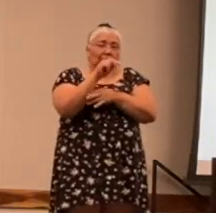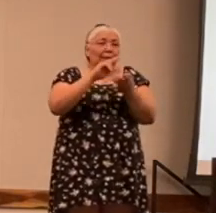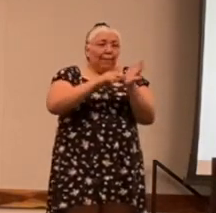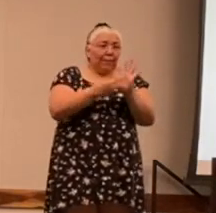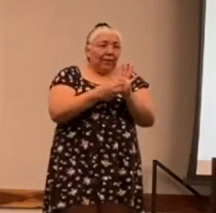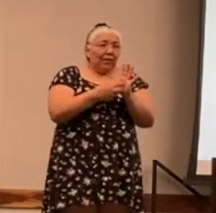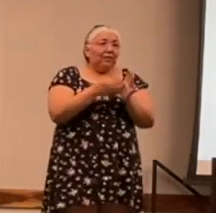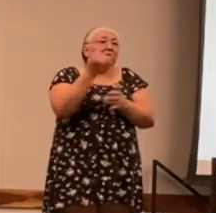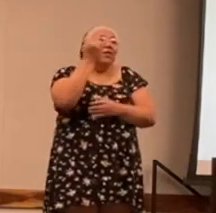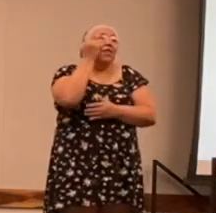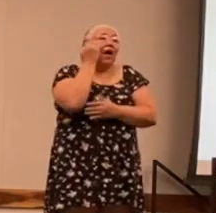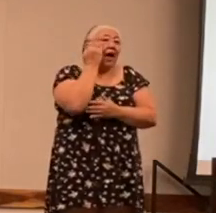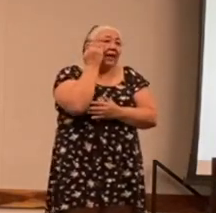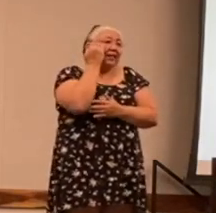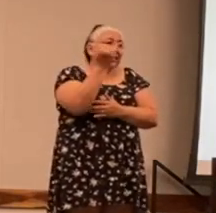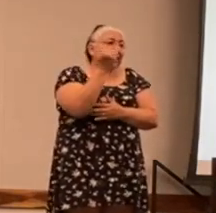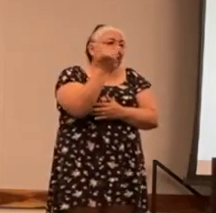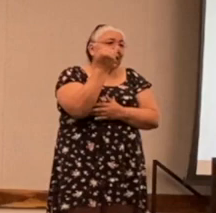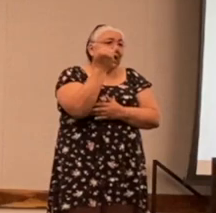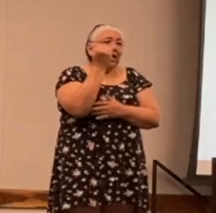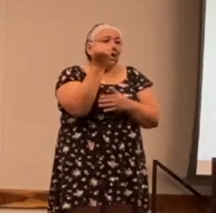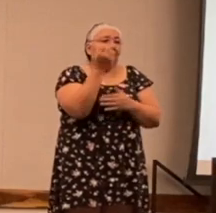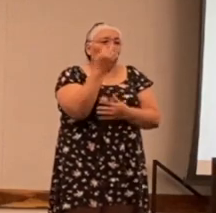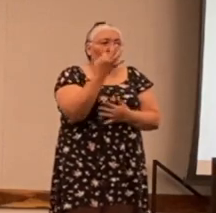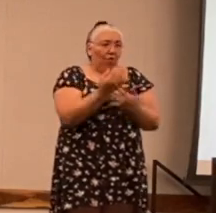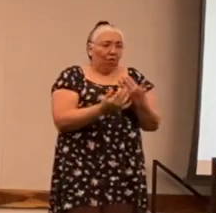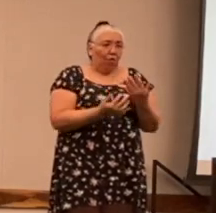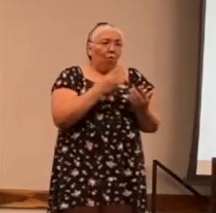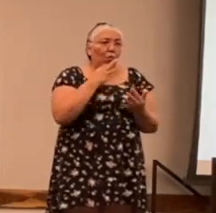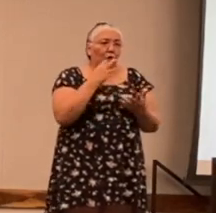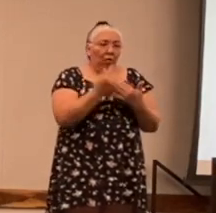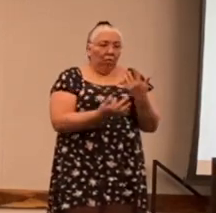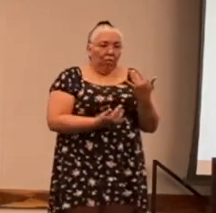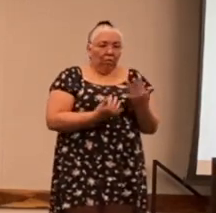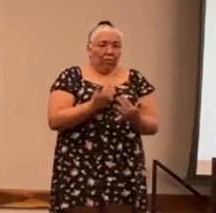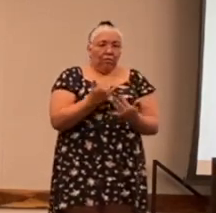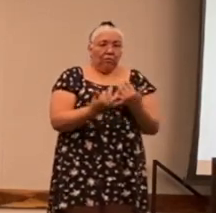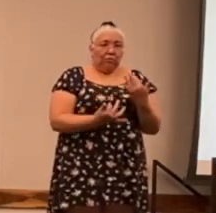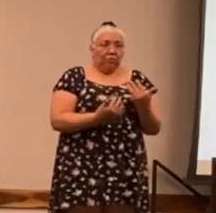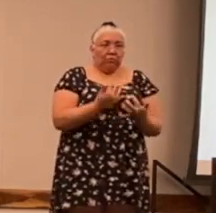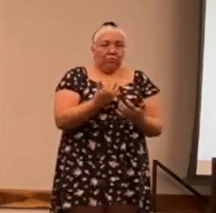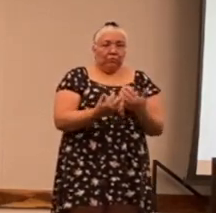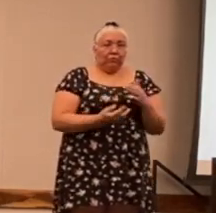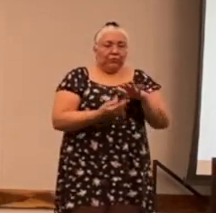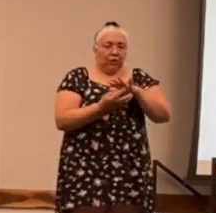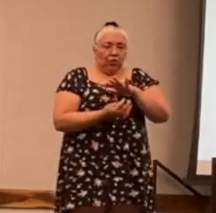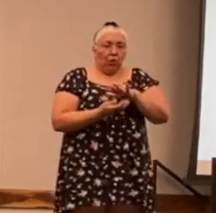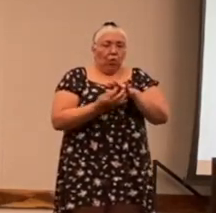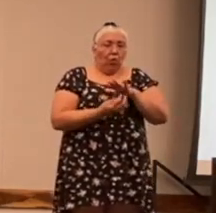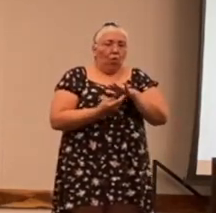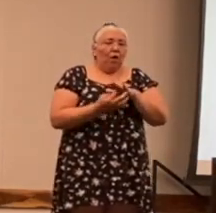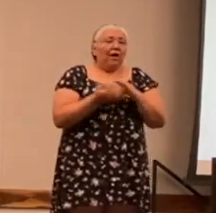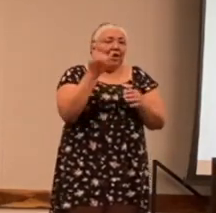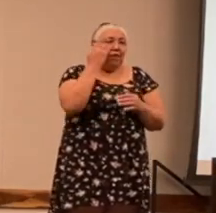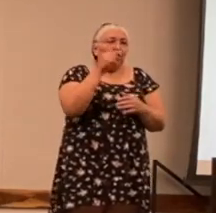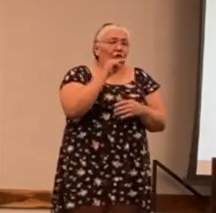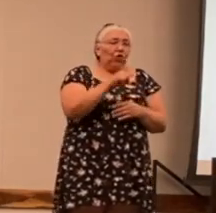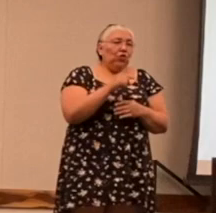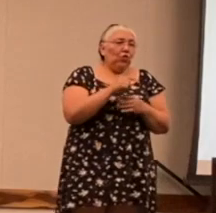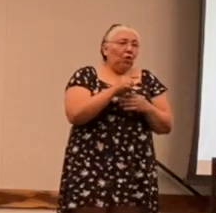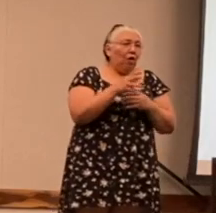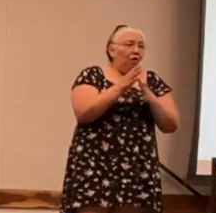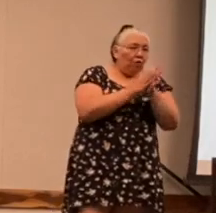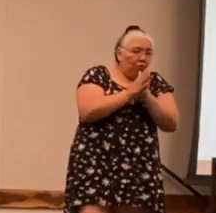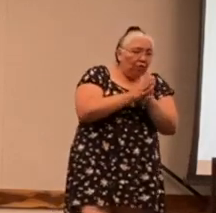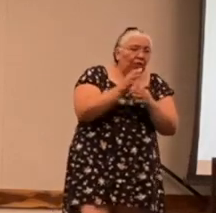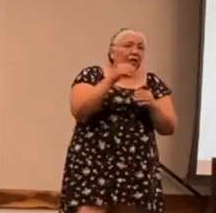is the idea of boiling water. So if you are fervent in the spirit, you are boiling